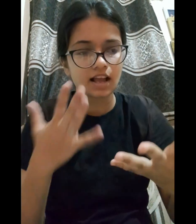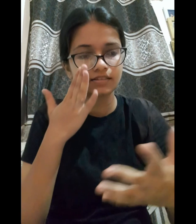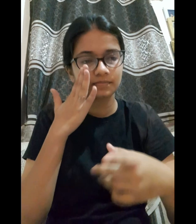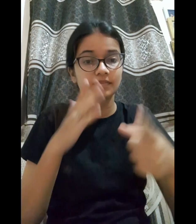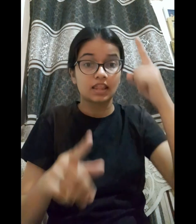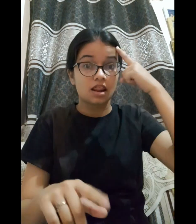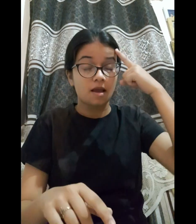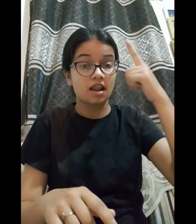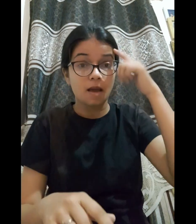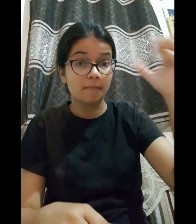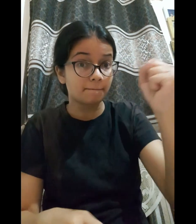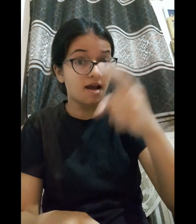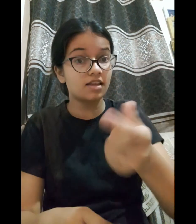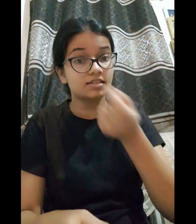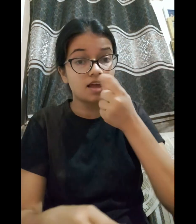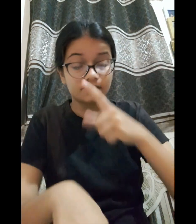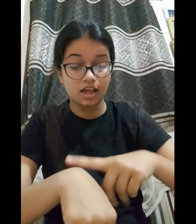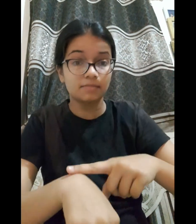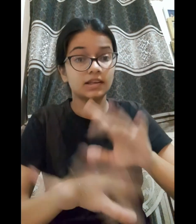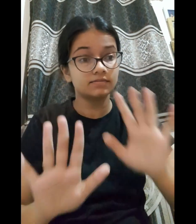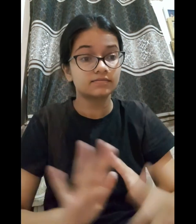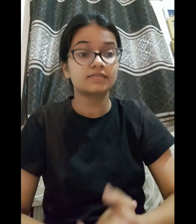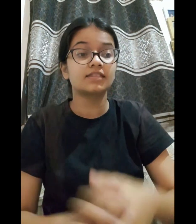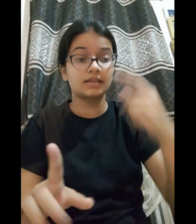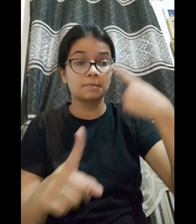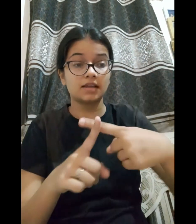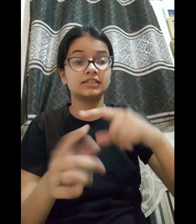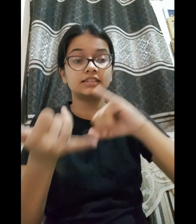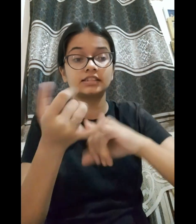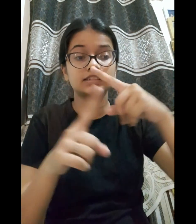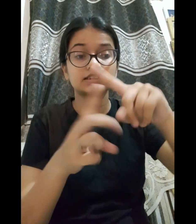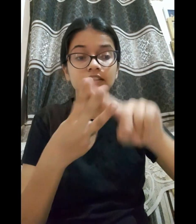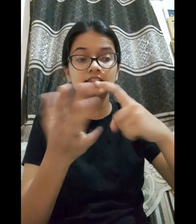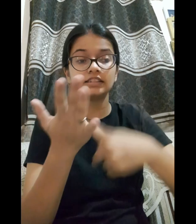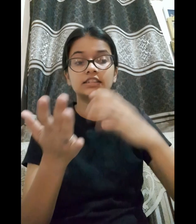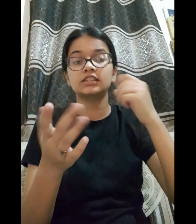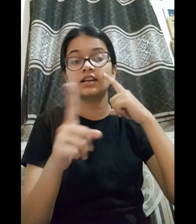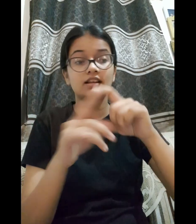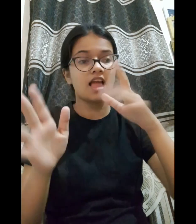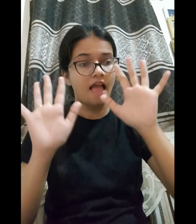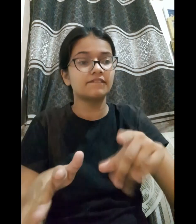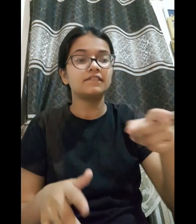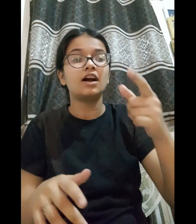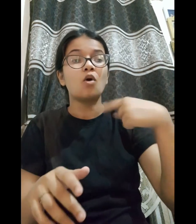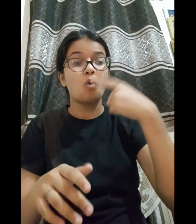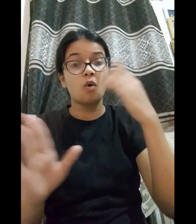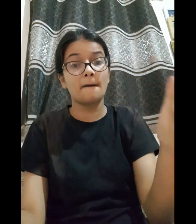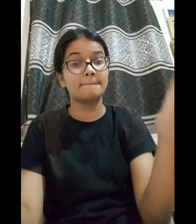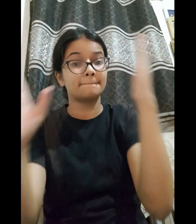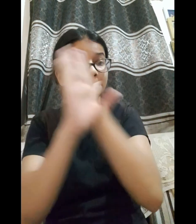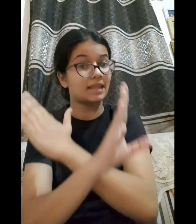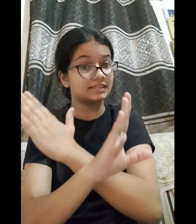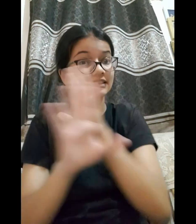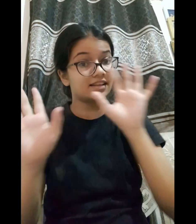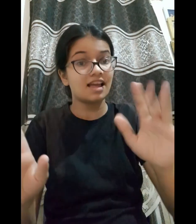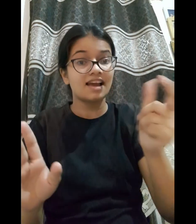timing. Then, steroids also are diabetogenic. So those who are pre-diabetic, they become frank